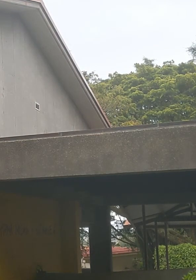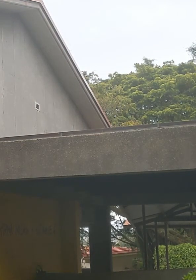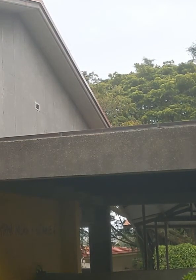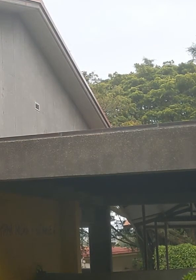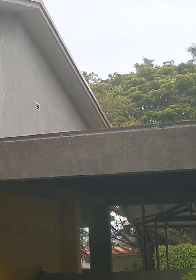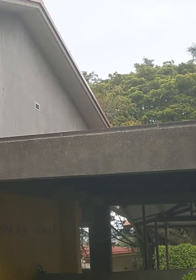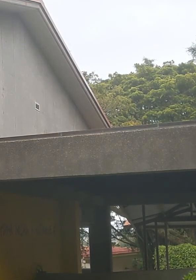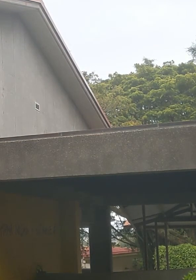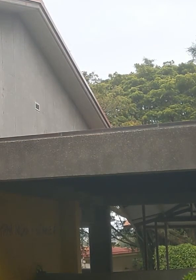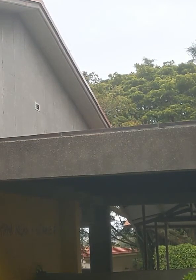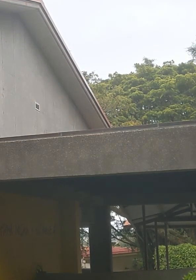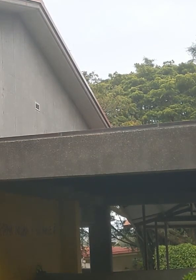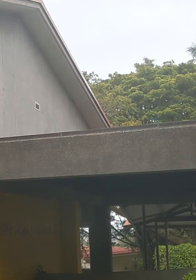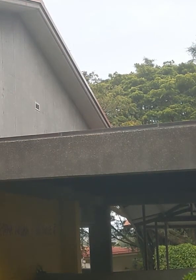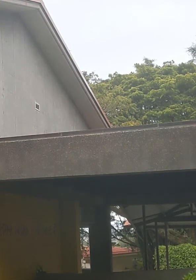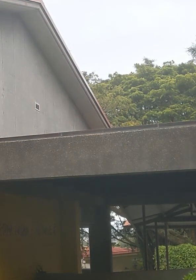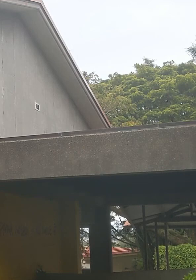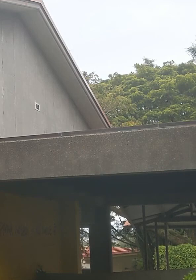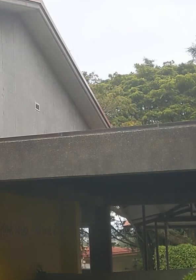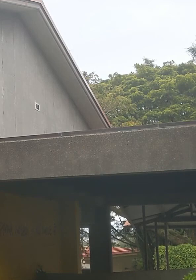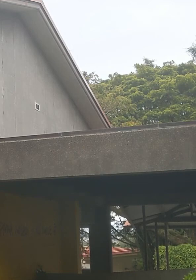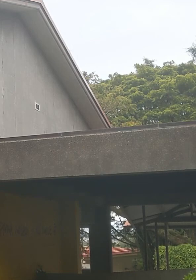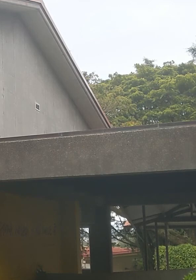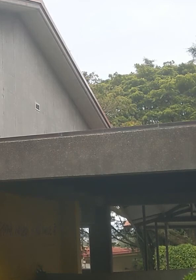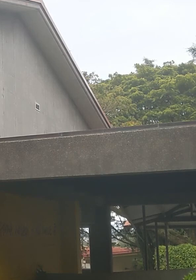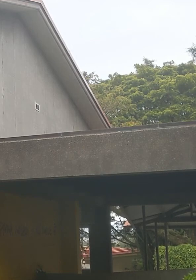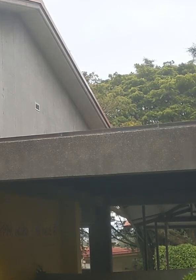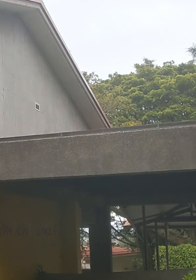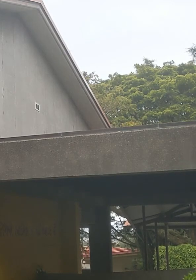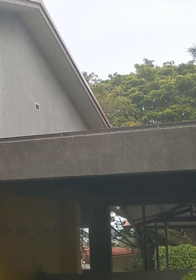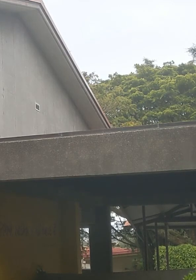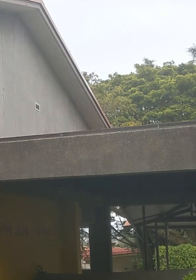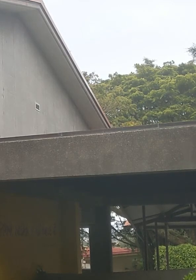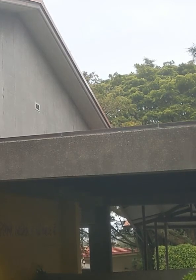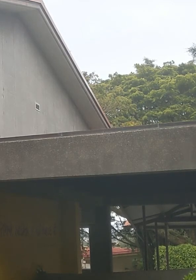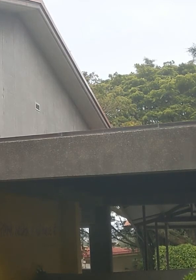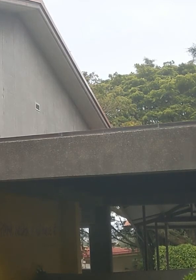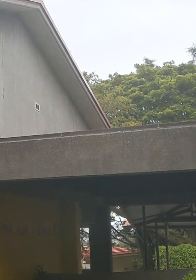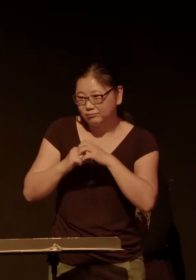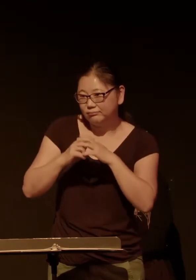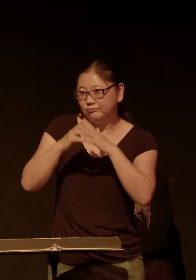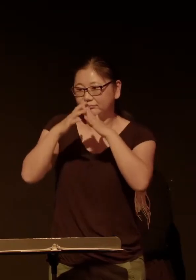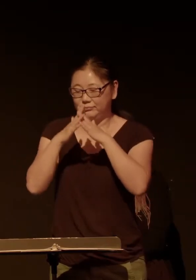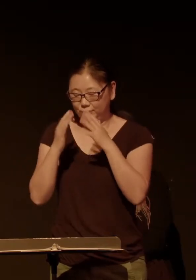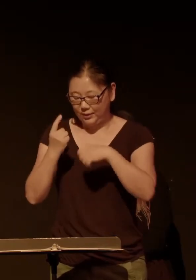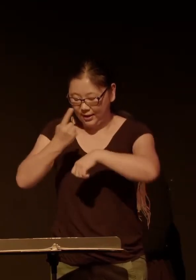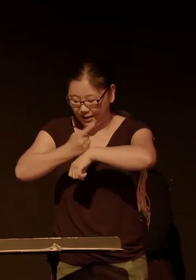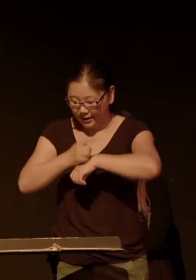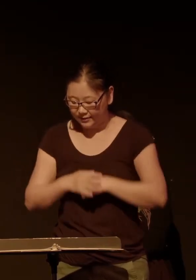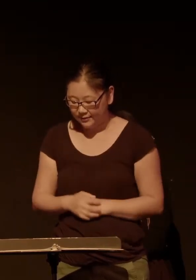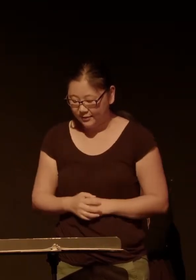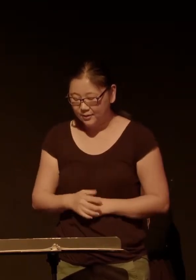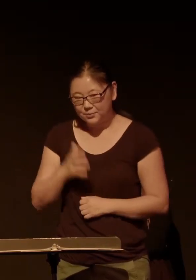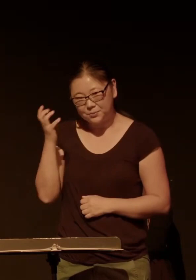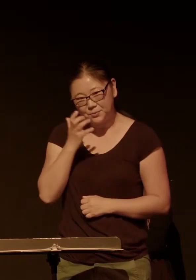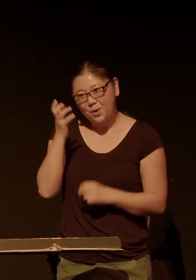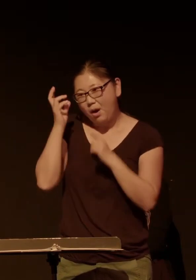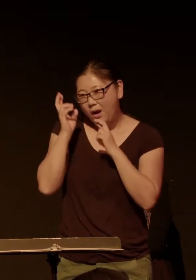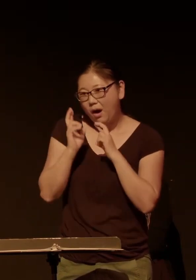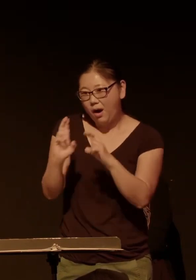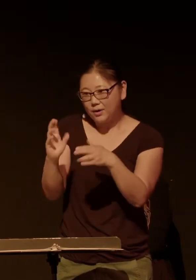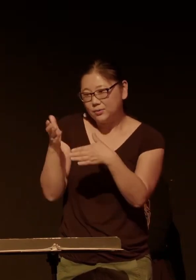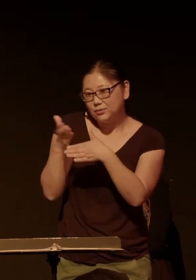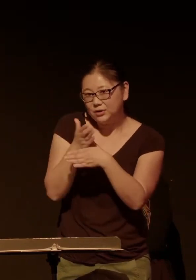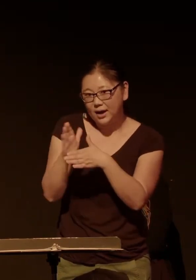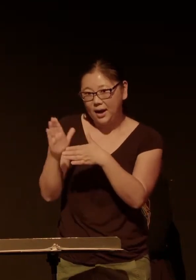initiatives have set a foundation that continues to be built on today. It is an immense honor to